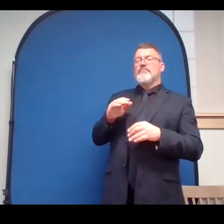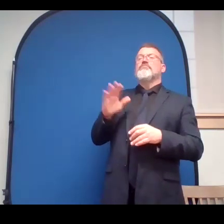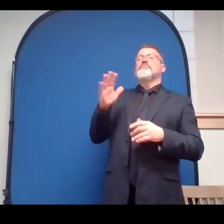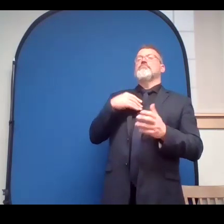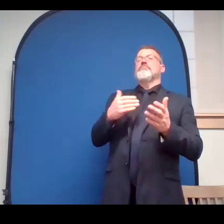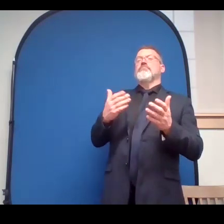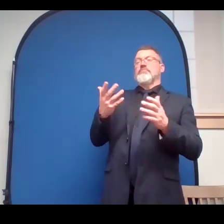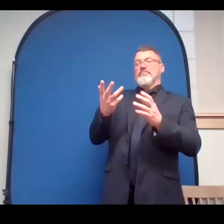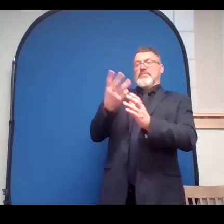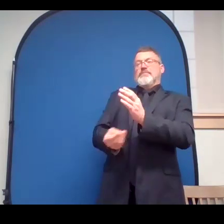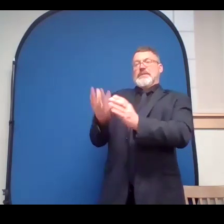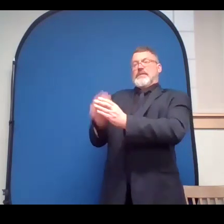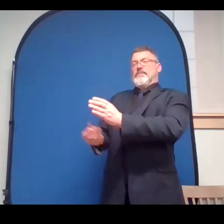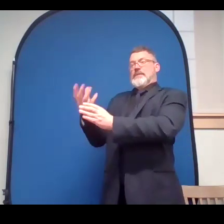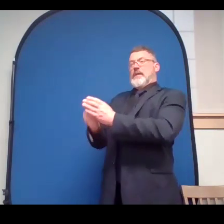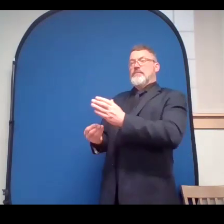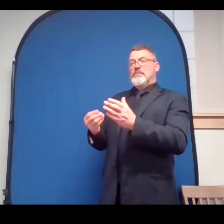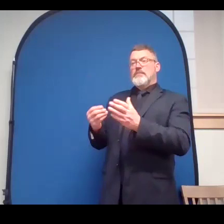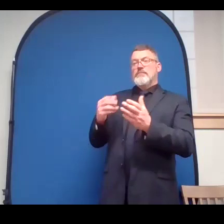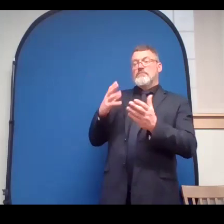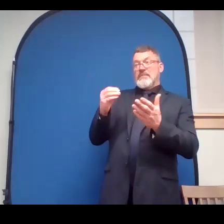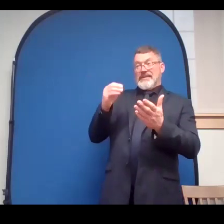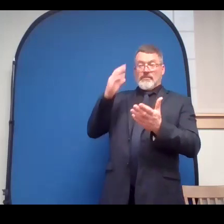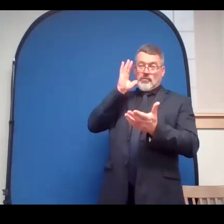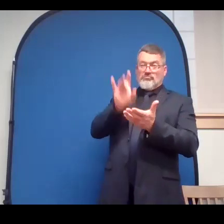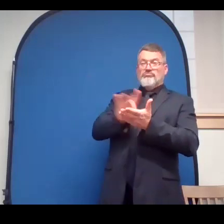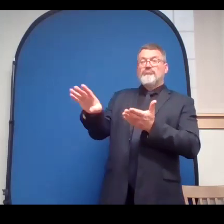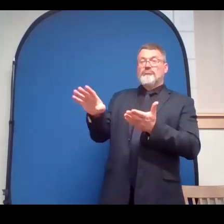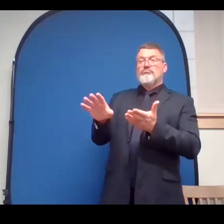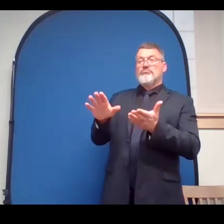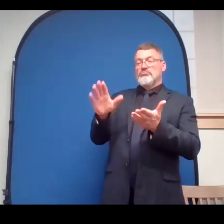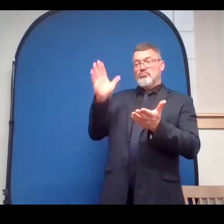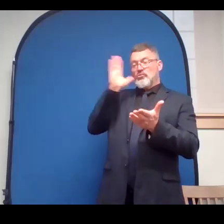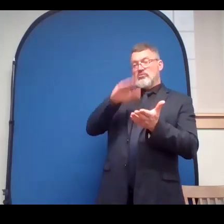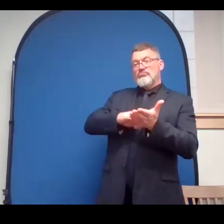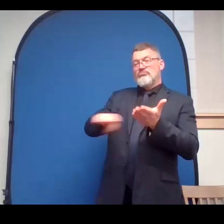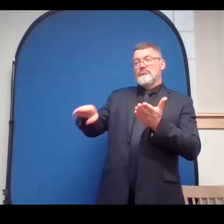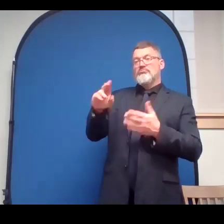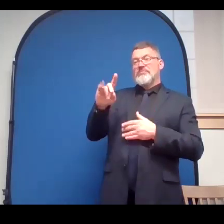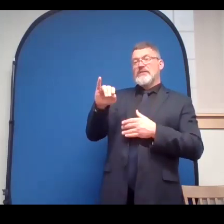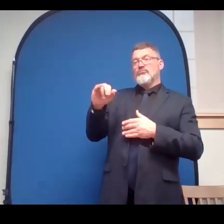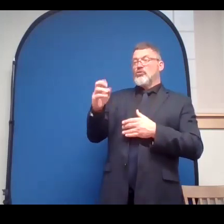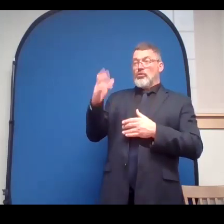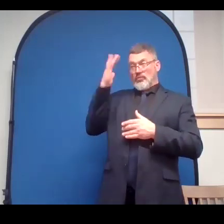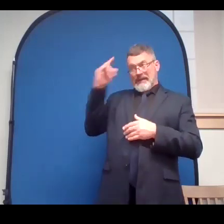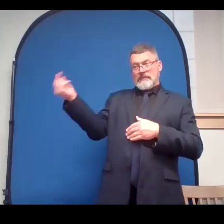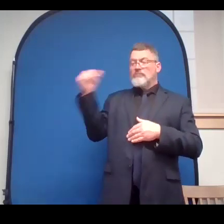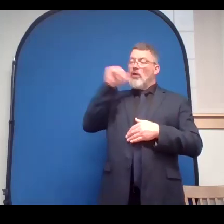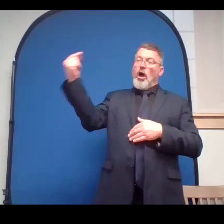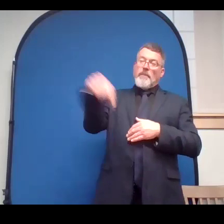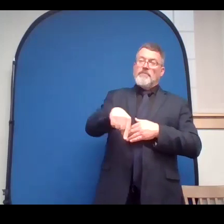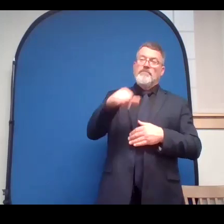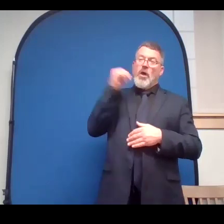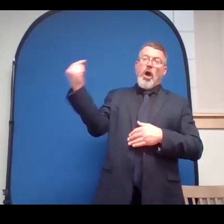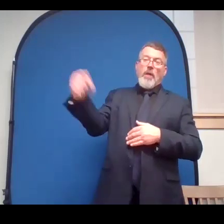be kicked out of the Army, or he would be discharged from the military. So not helping